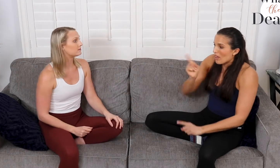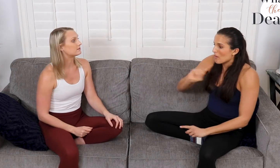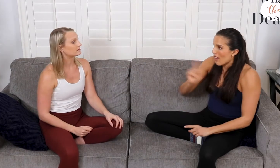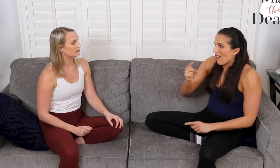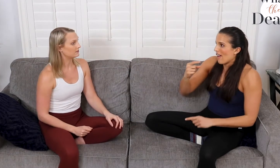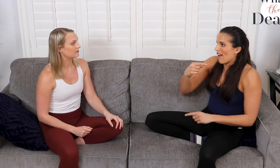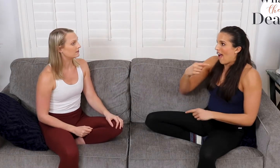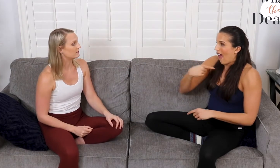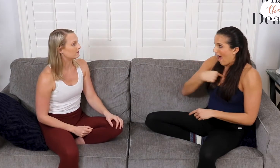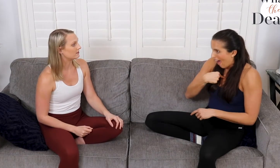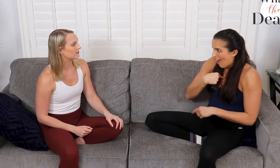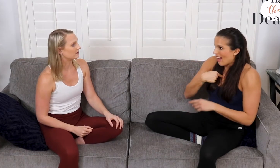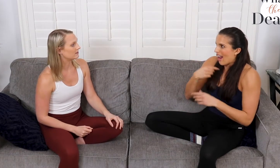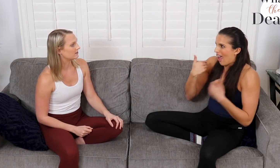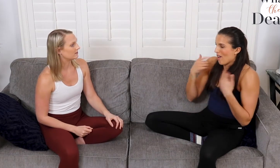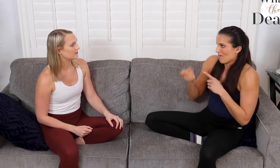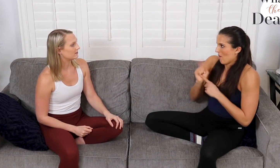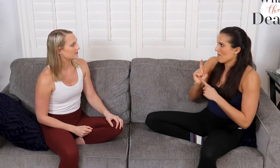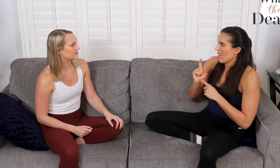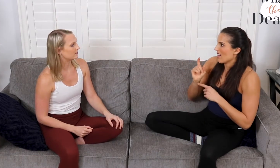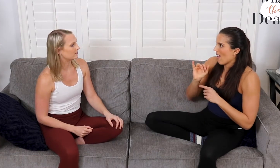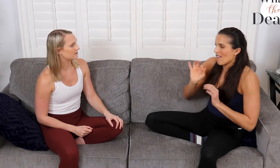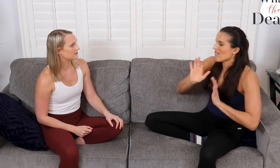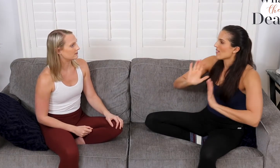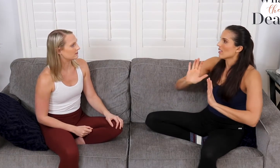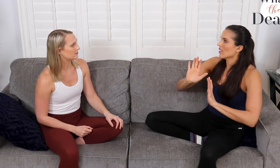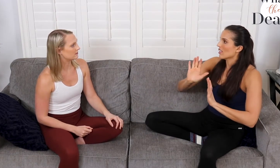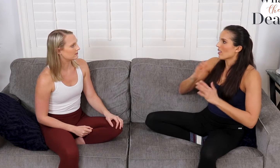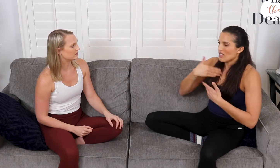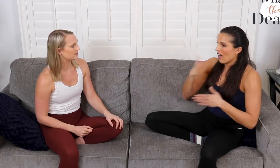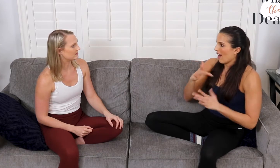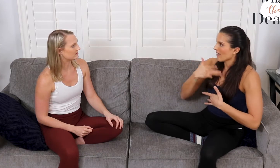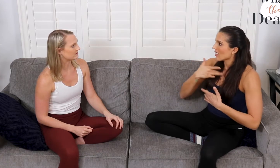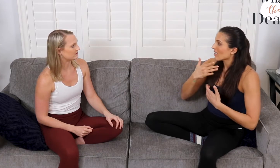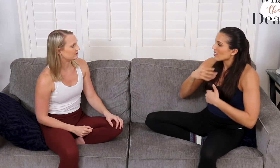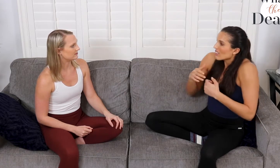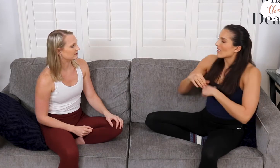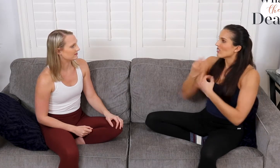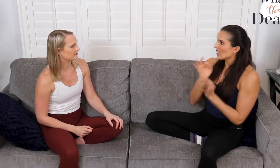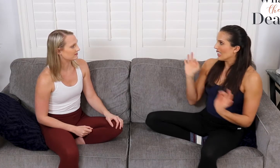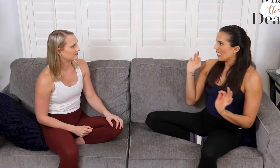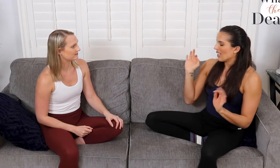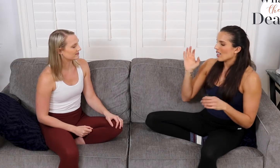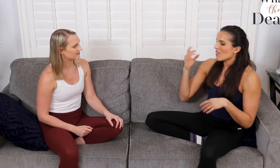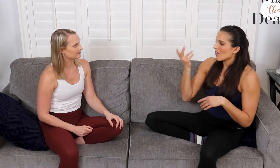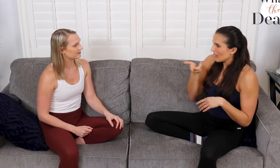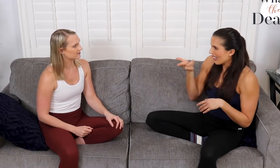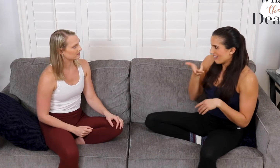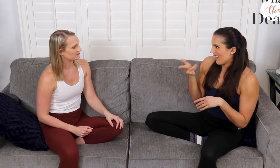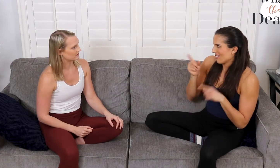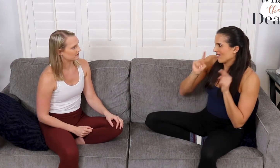barrier that we both felt. And we saw how much that affected your dad and realized, like, I really want to be able to have a conversation with